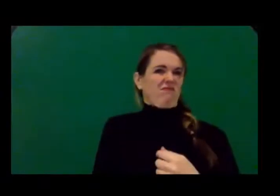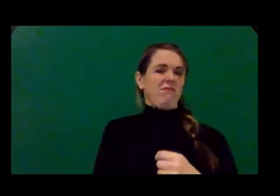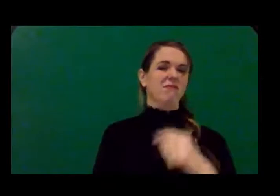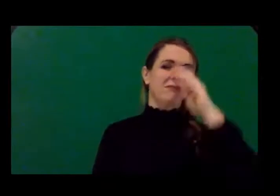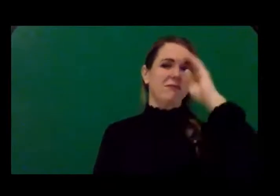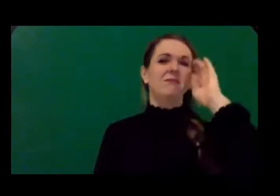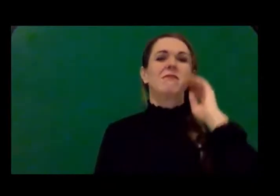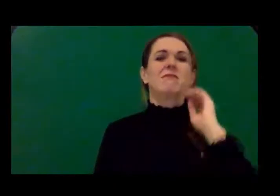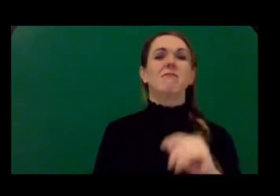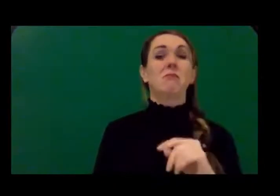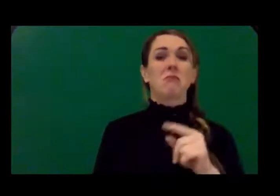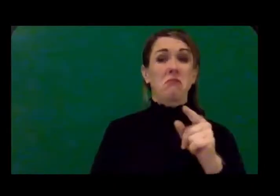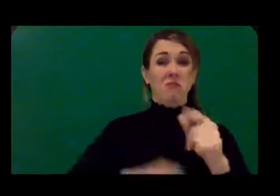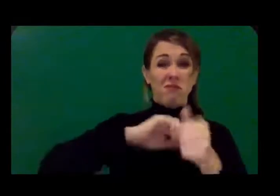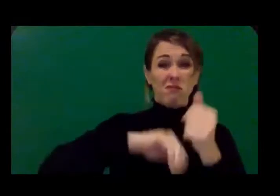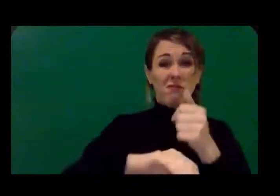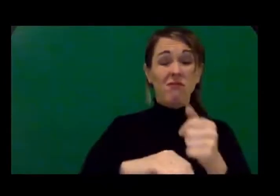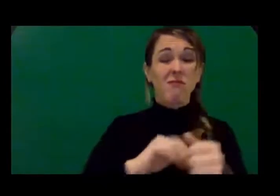So that turtle said,